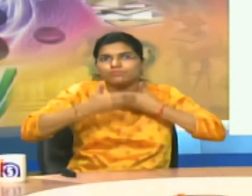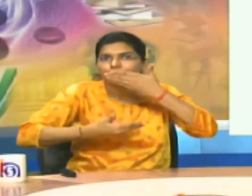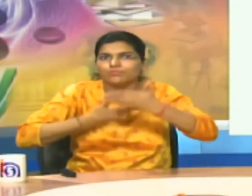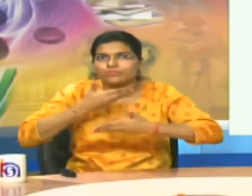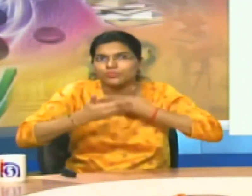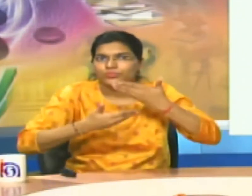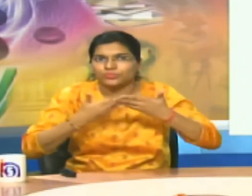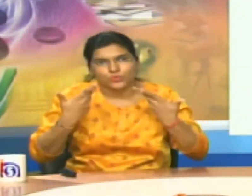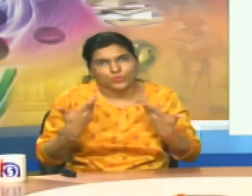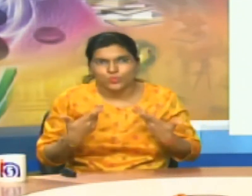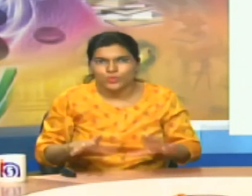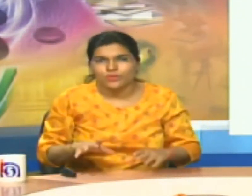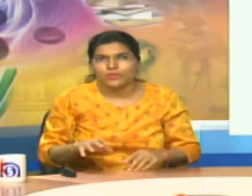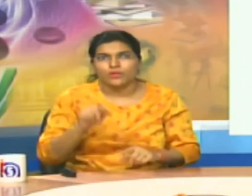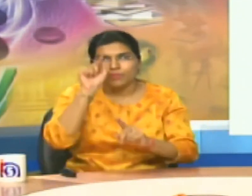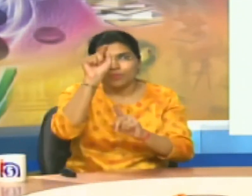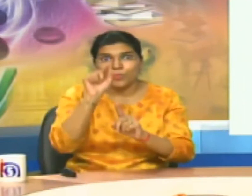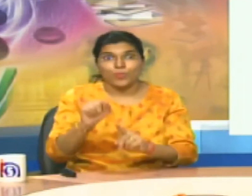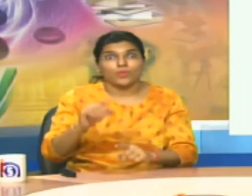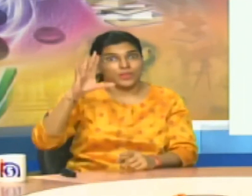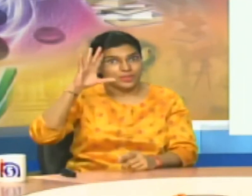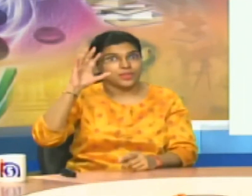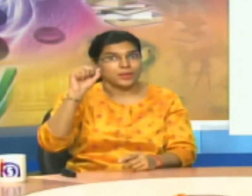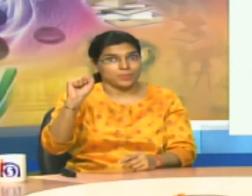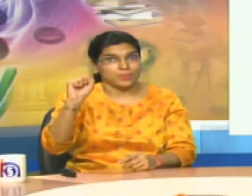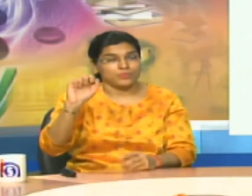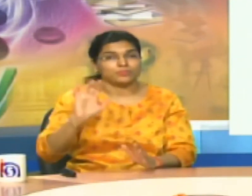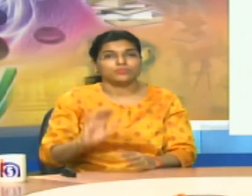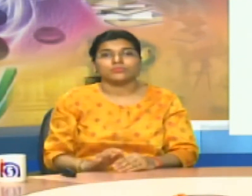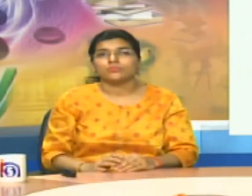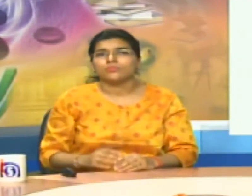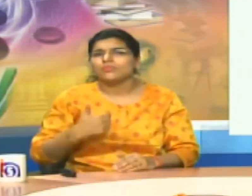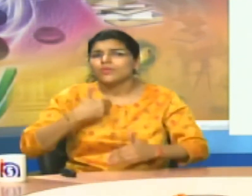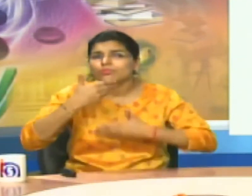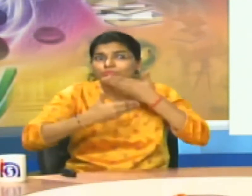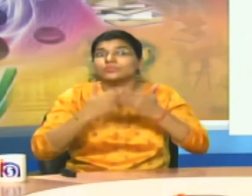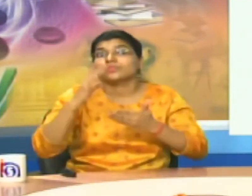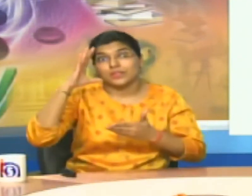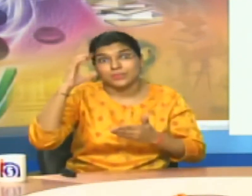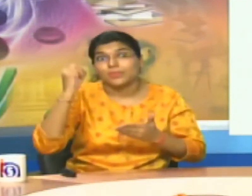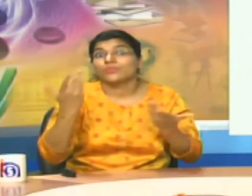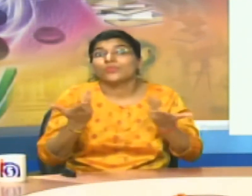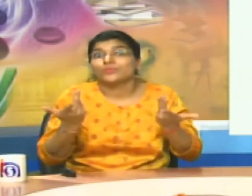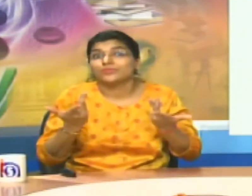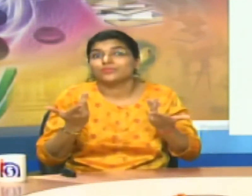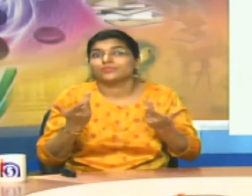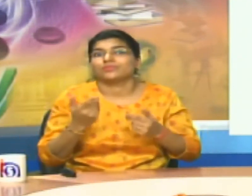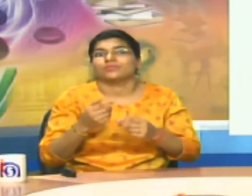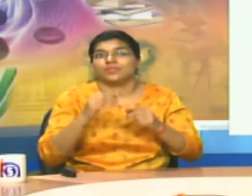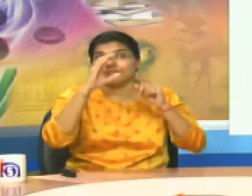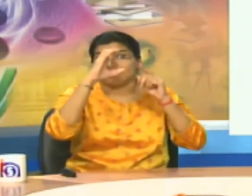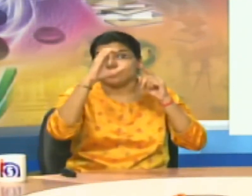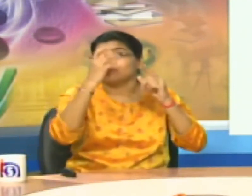Like before, from in this video beginning till now, what we have